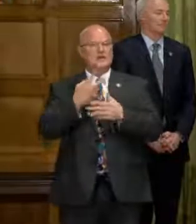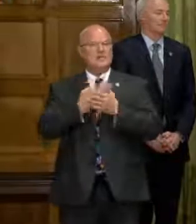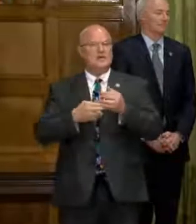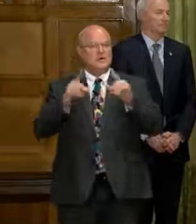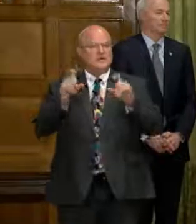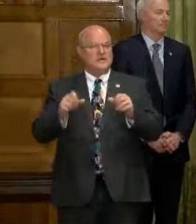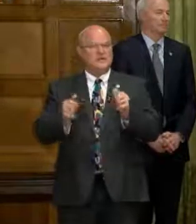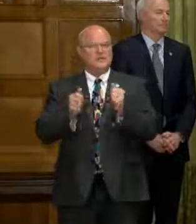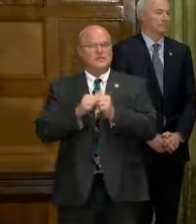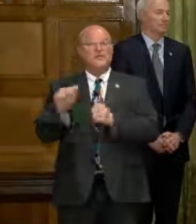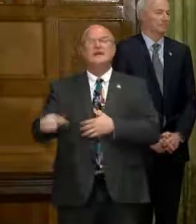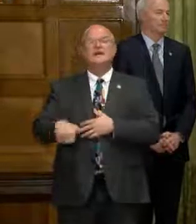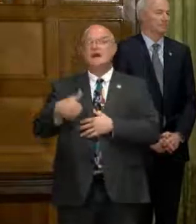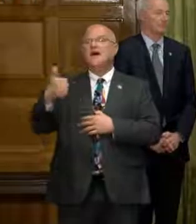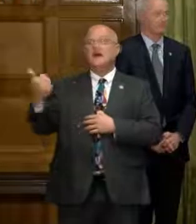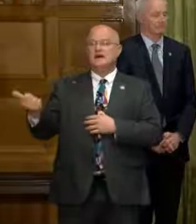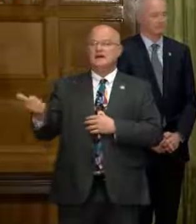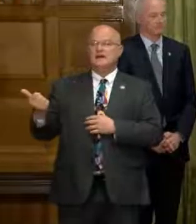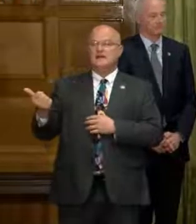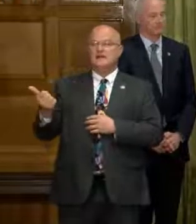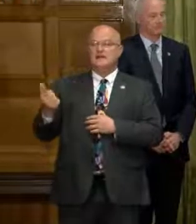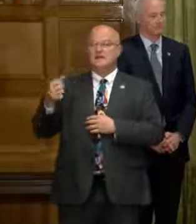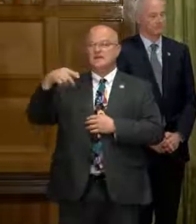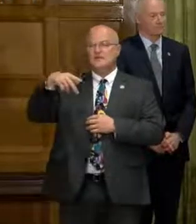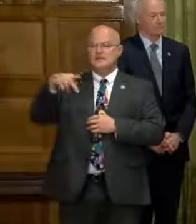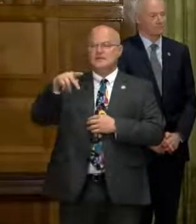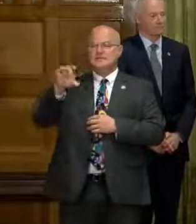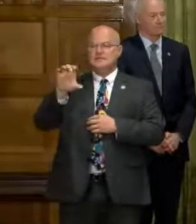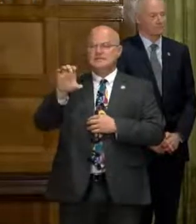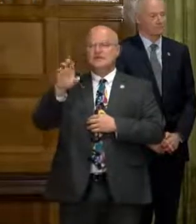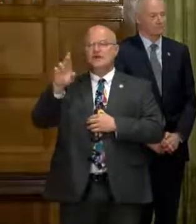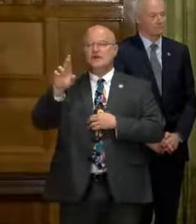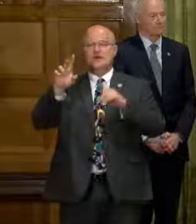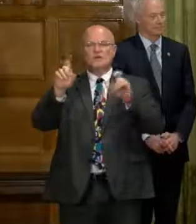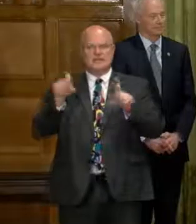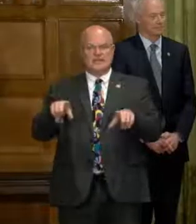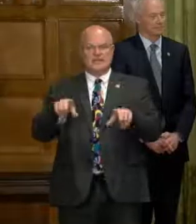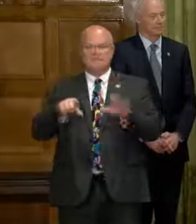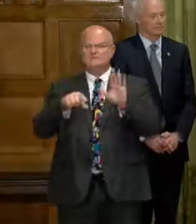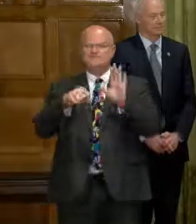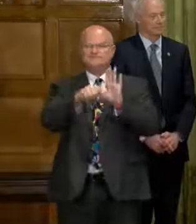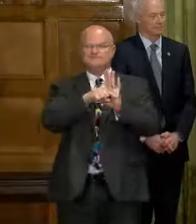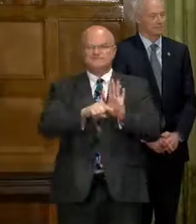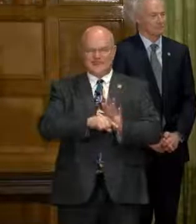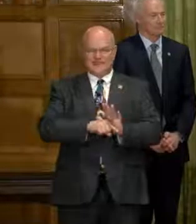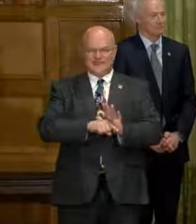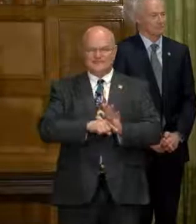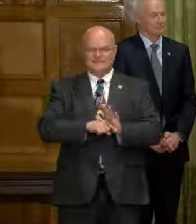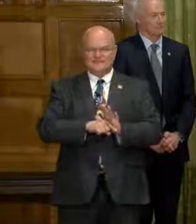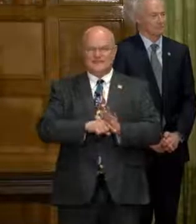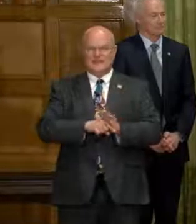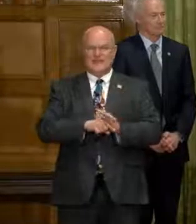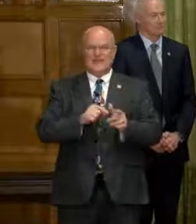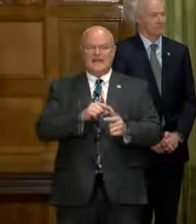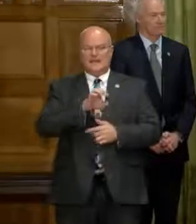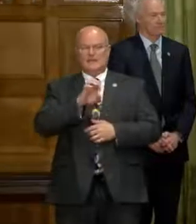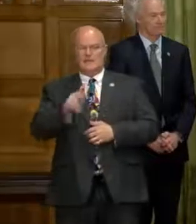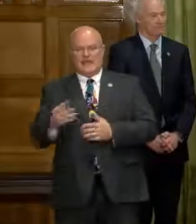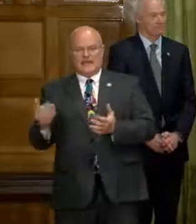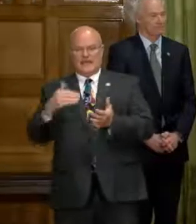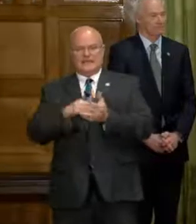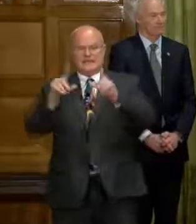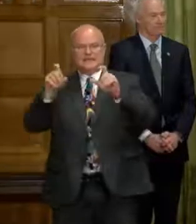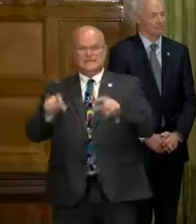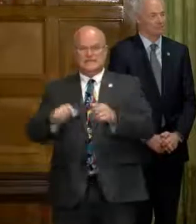both tested with another PCR test, they were all negative, and then we actually went back and tested them with